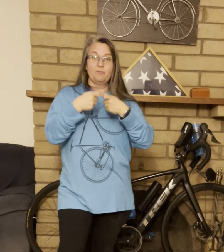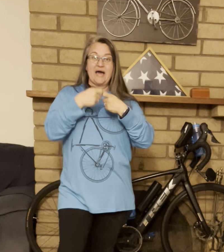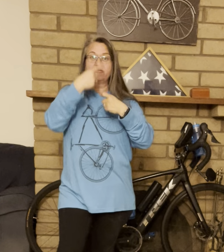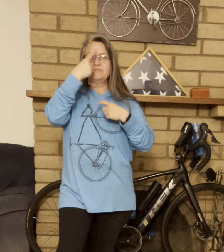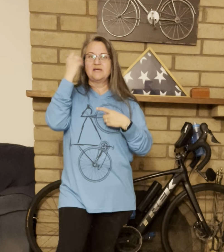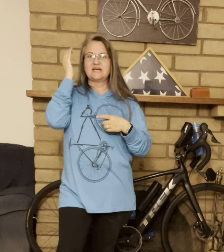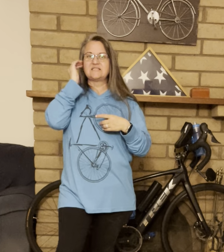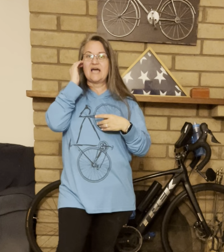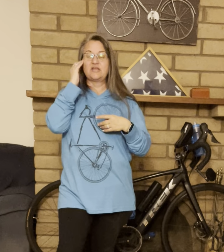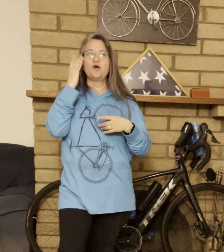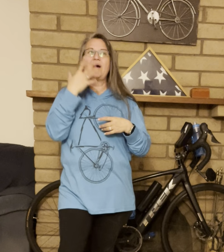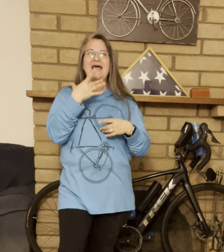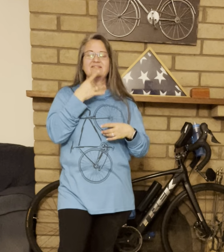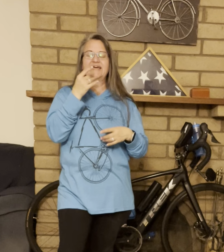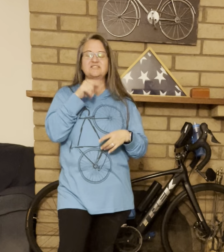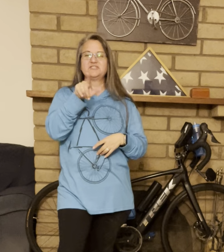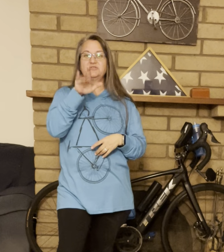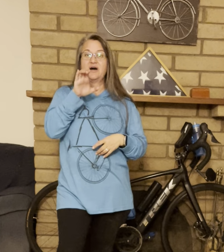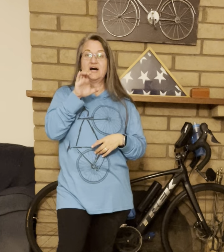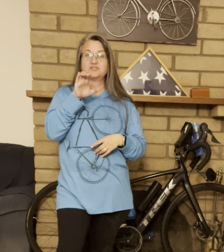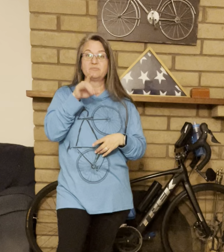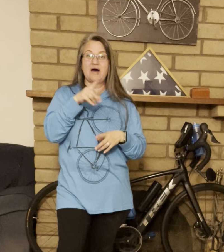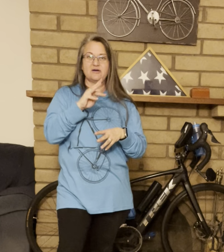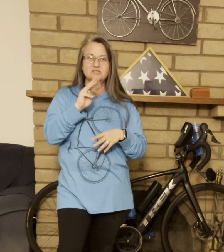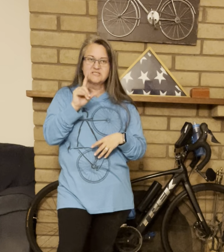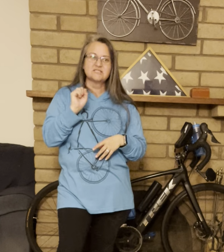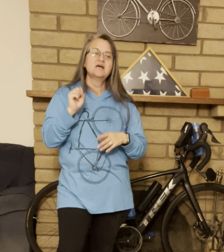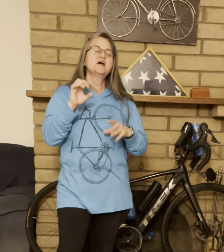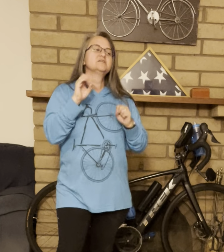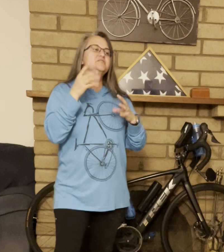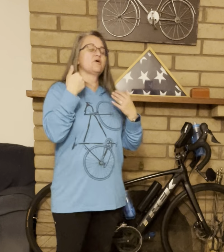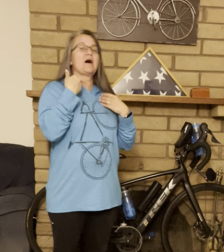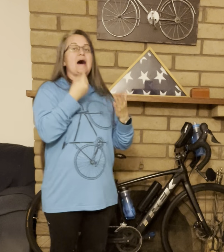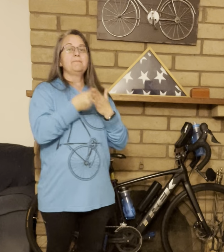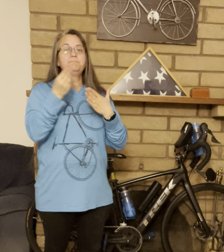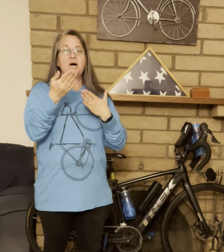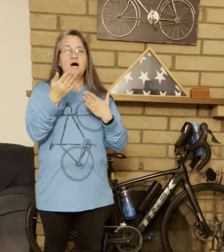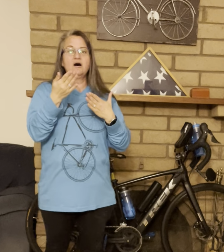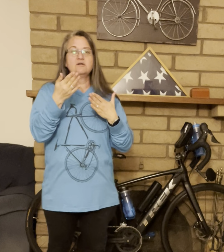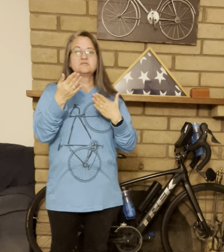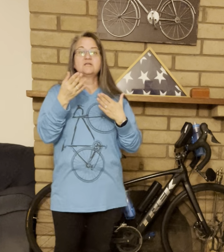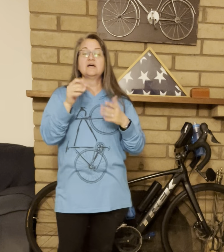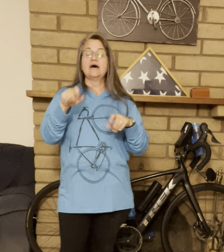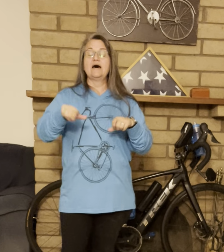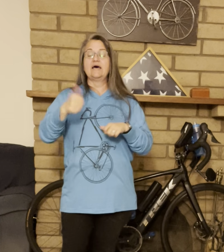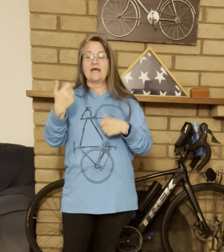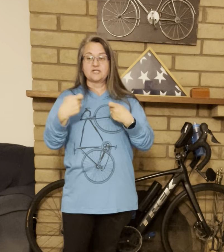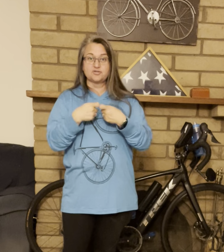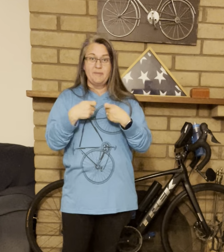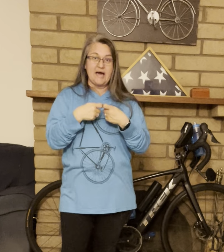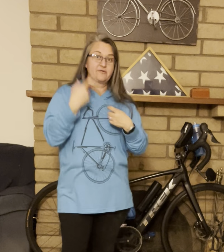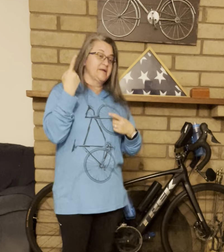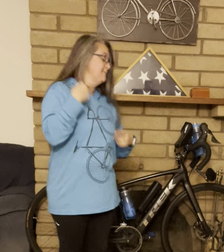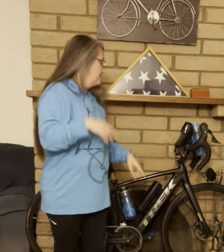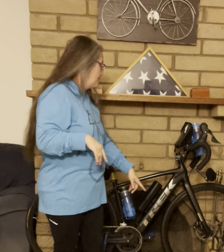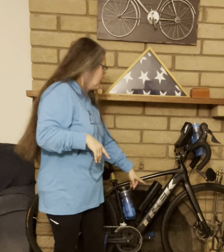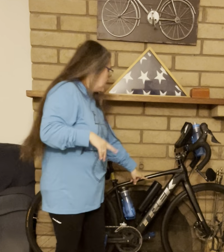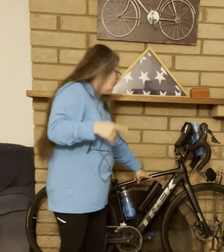battery because I know I like to do 100 miles. So I bought an extra battery.